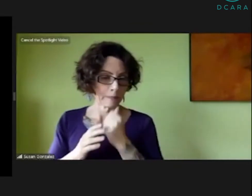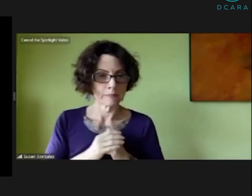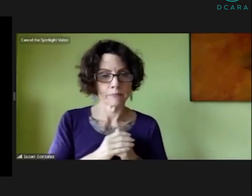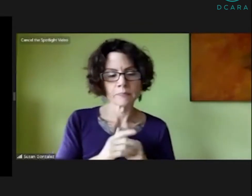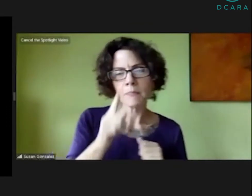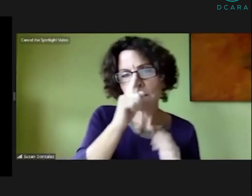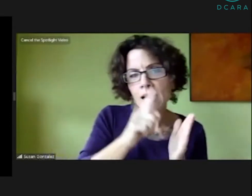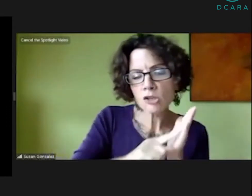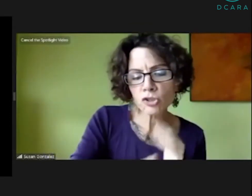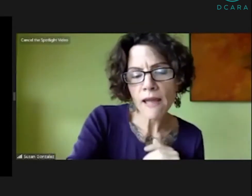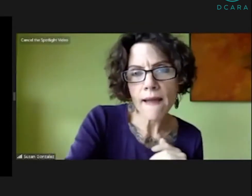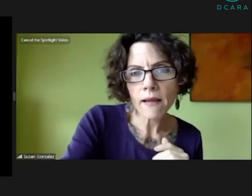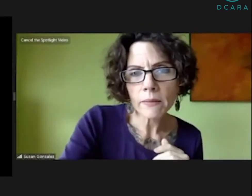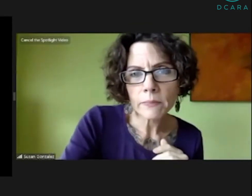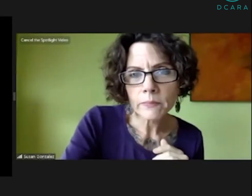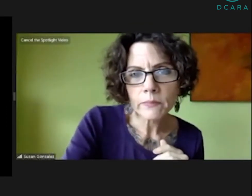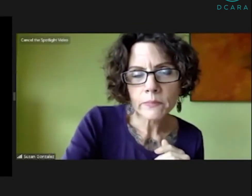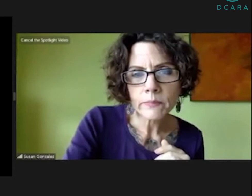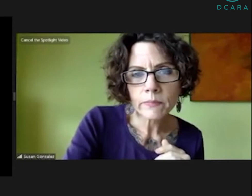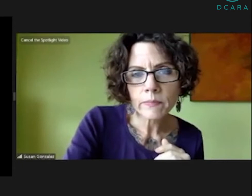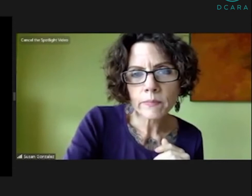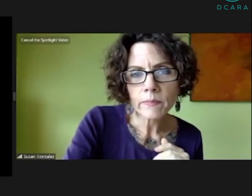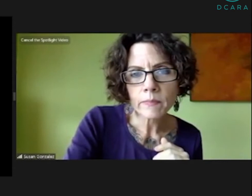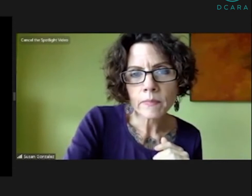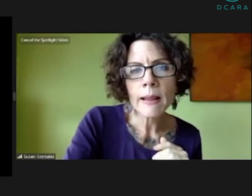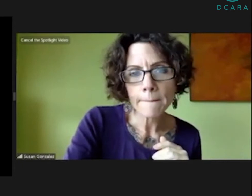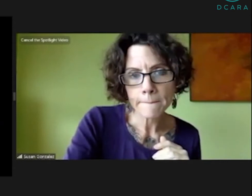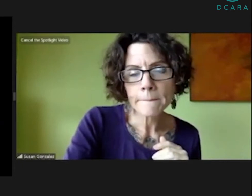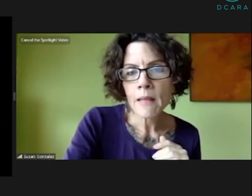It's beneficial to have when it's time to